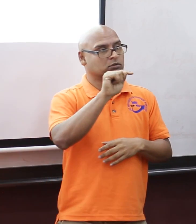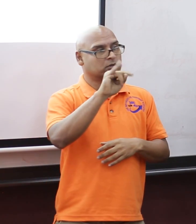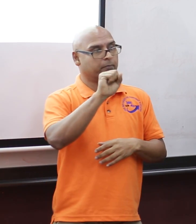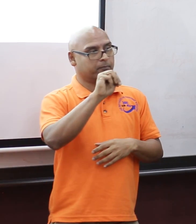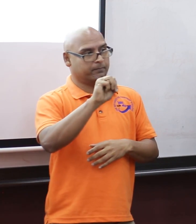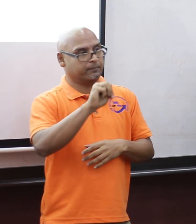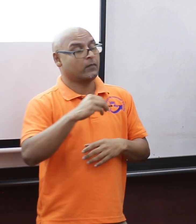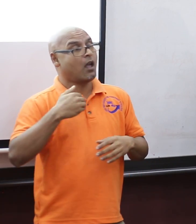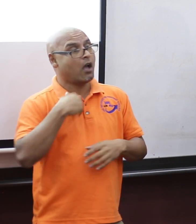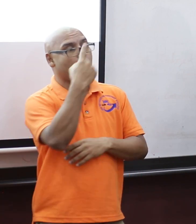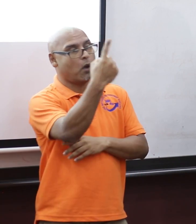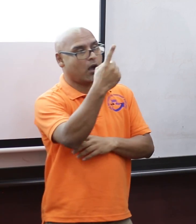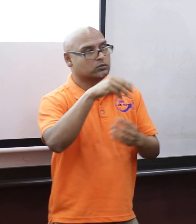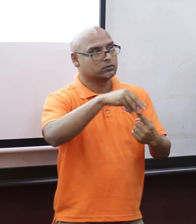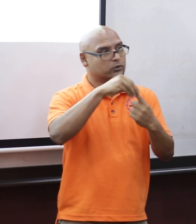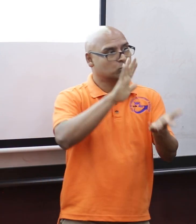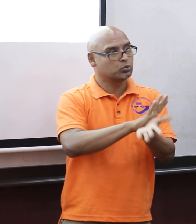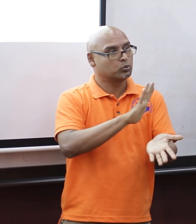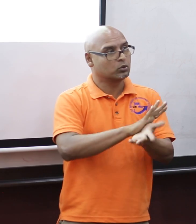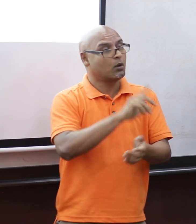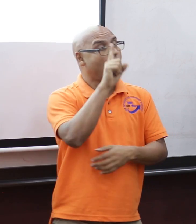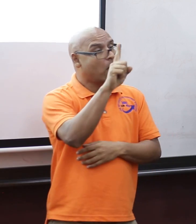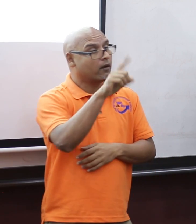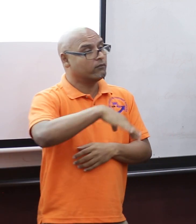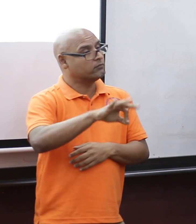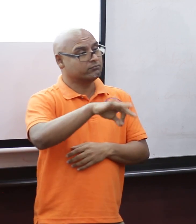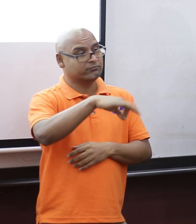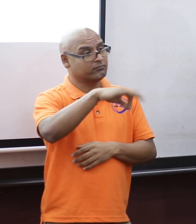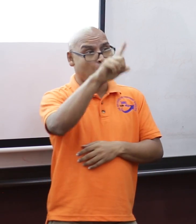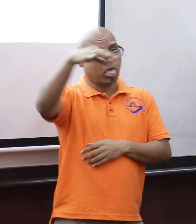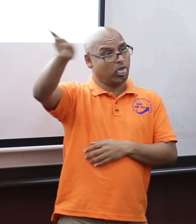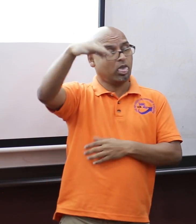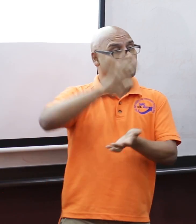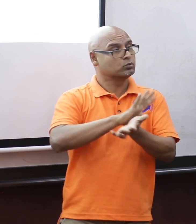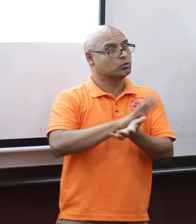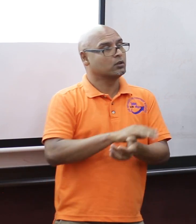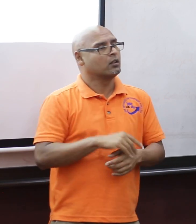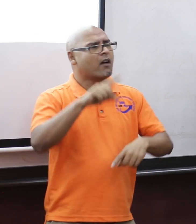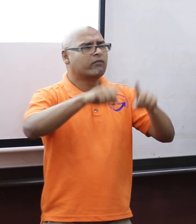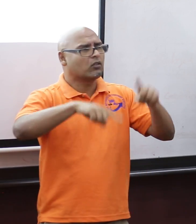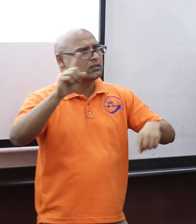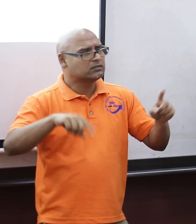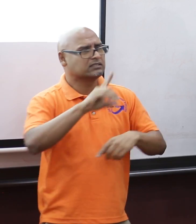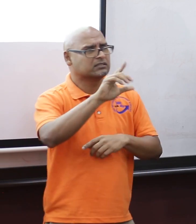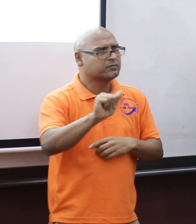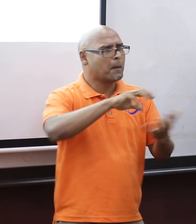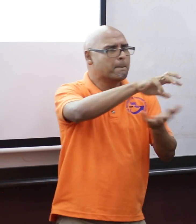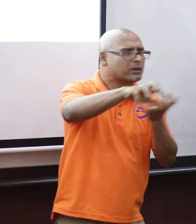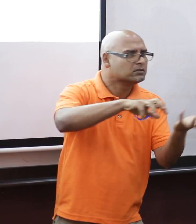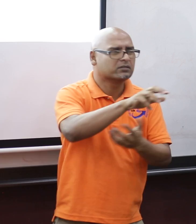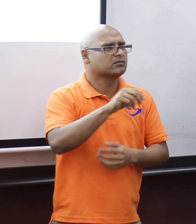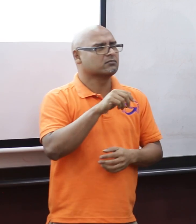school that caters for varying disabilities. I was fortunate he got into that school. But there are